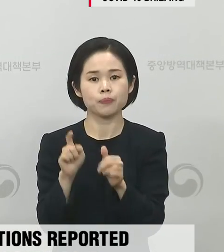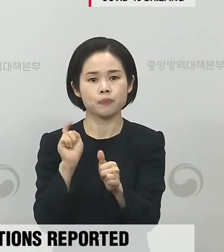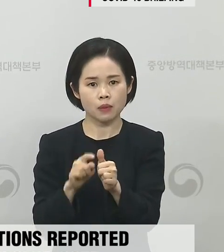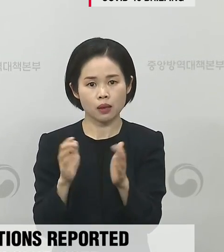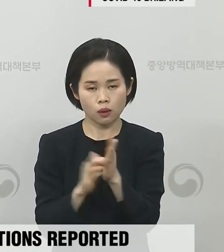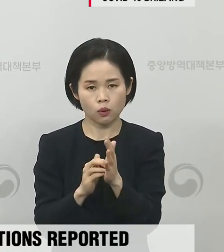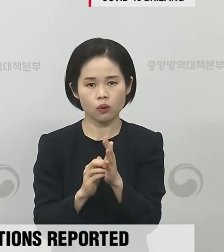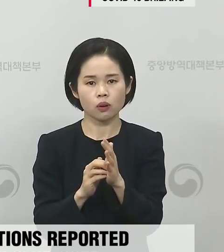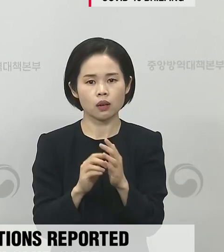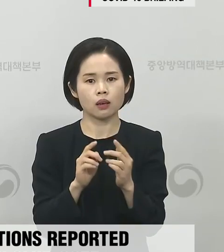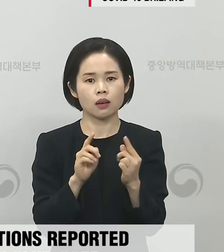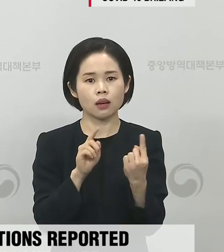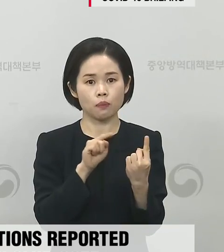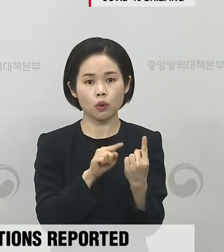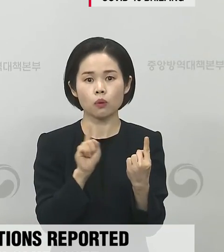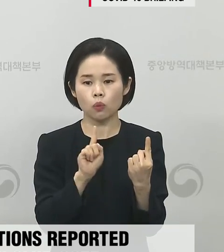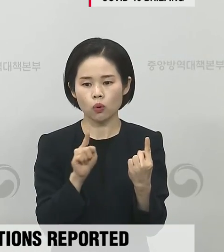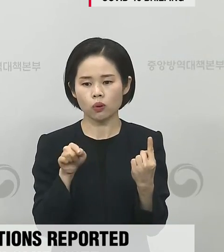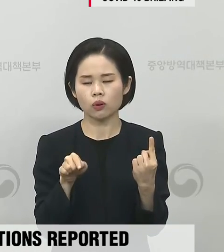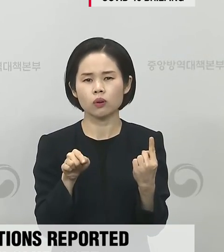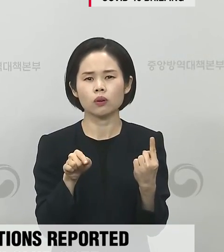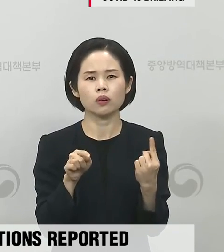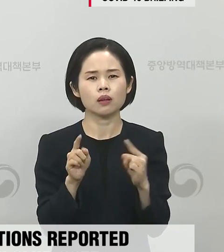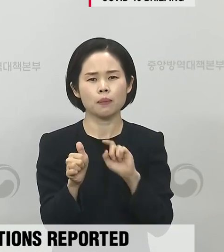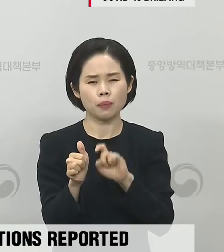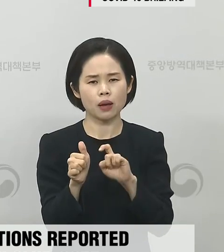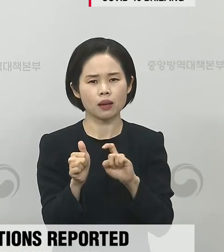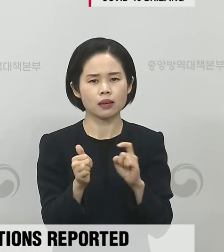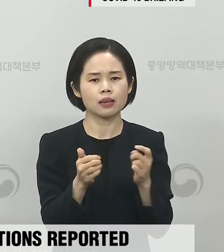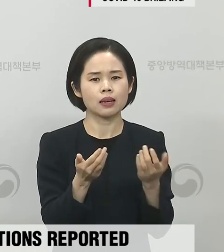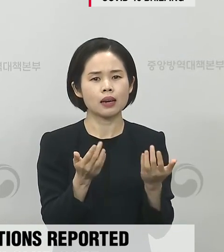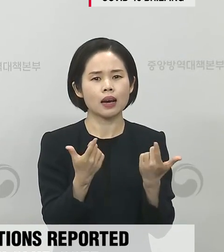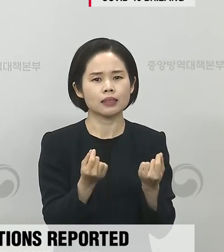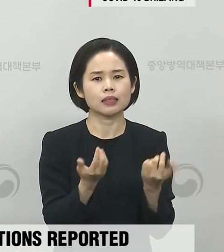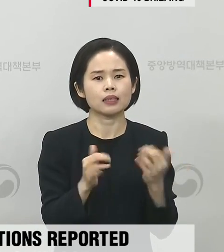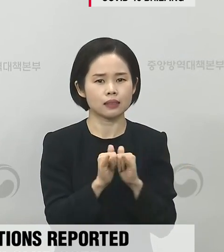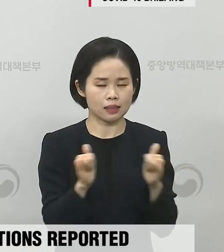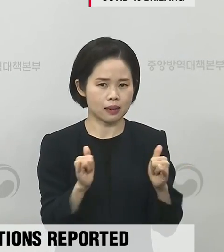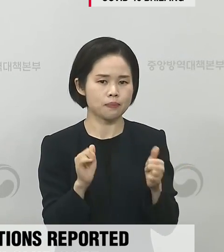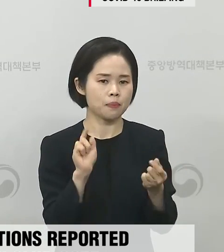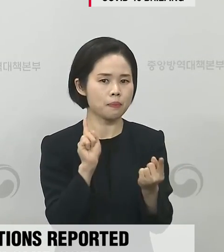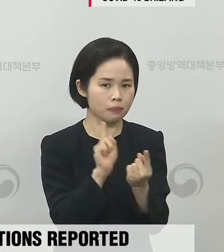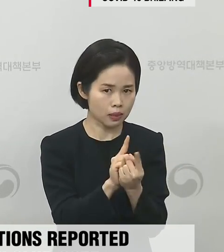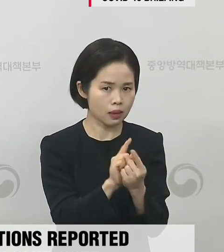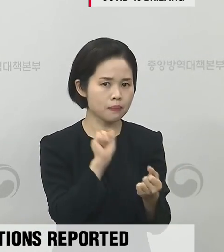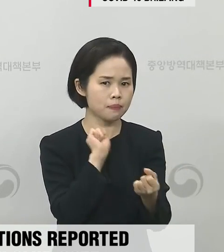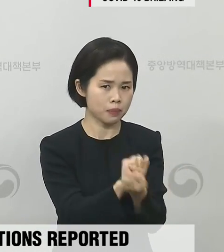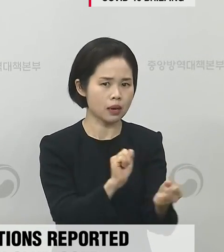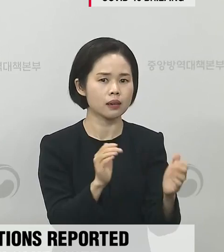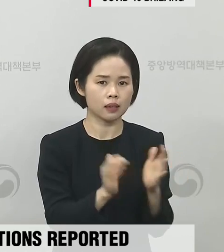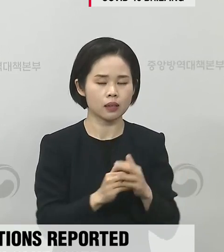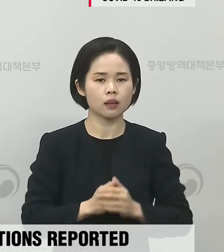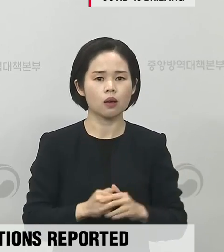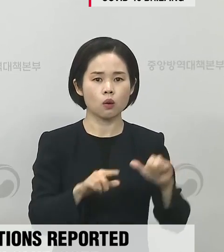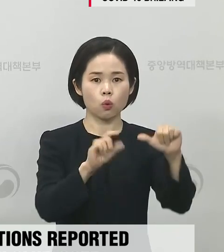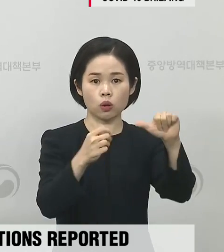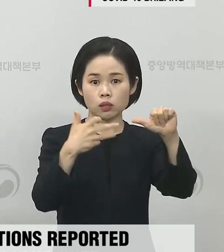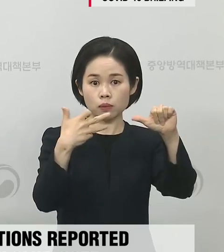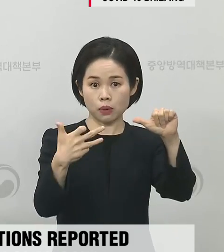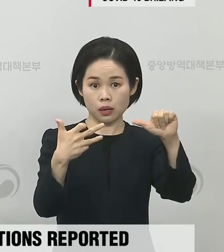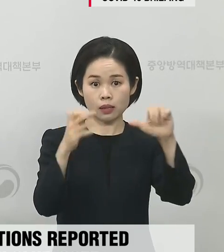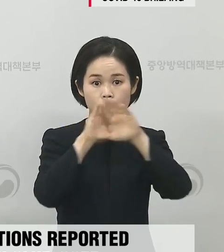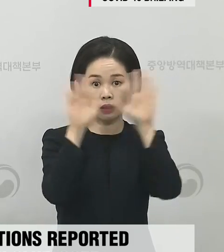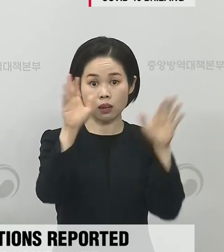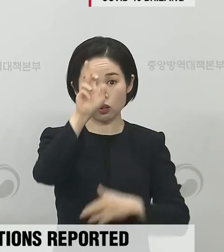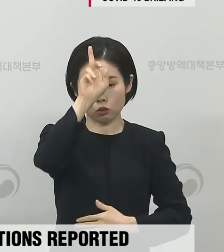as for the club-related, 1 was the visitor and 1 was the contact who was working at the same